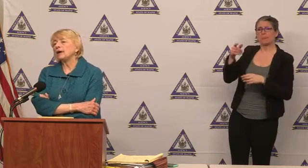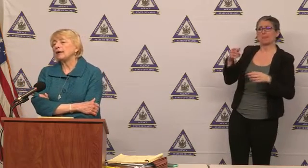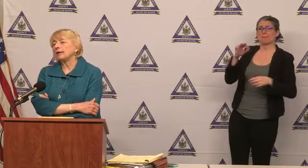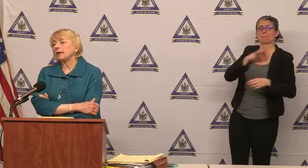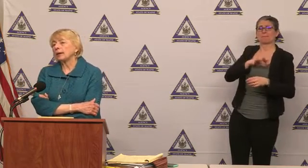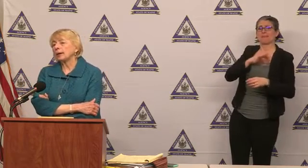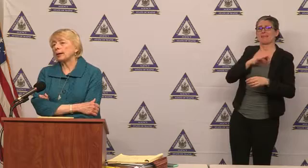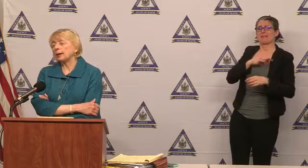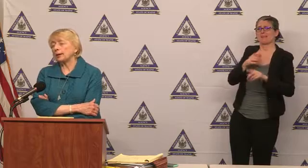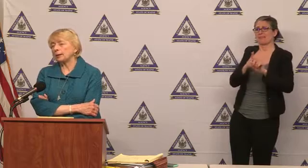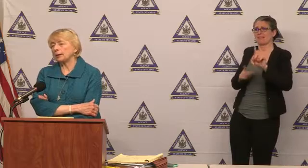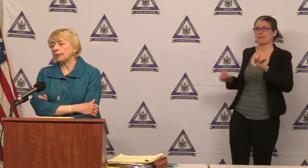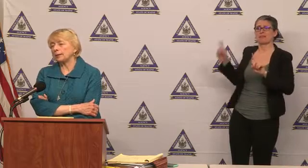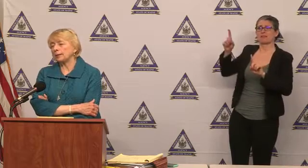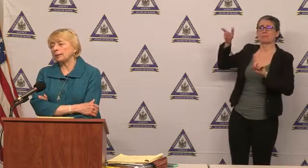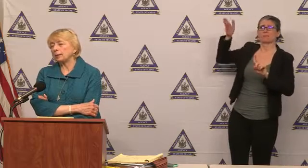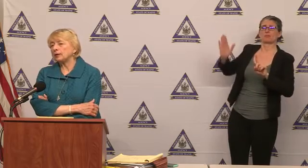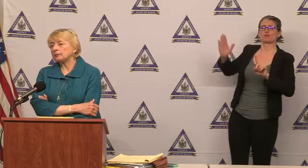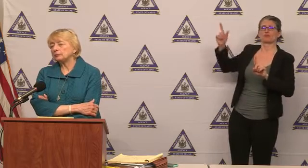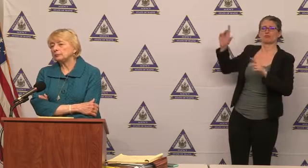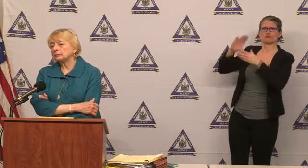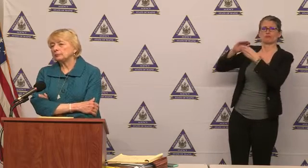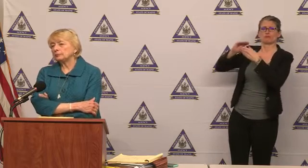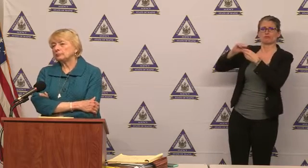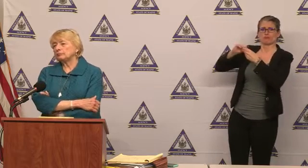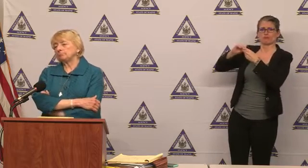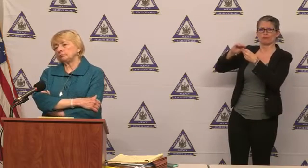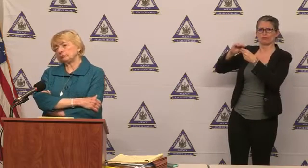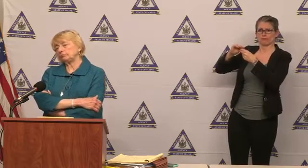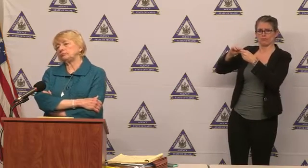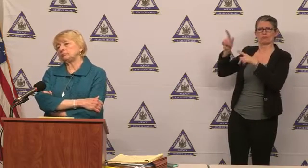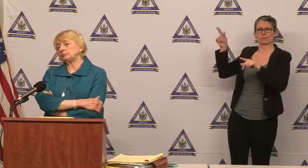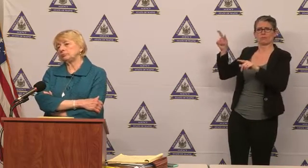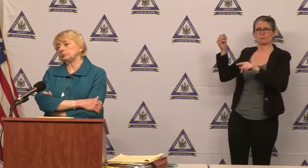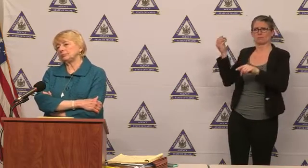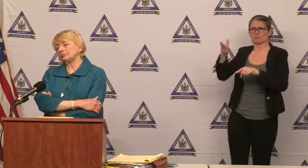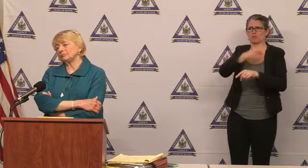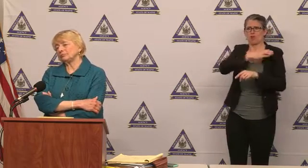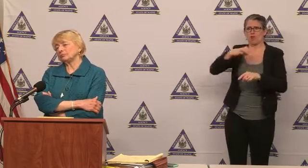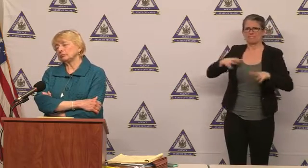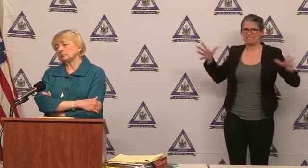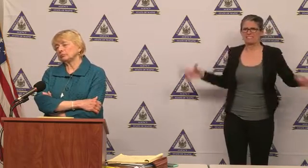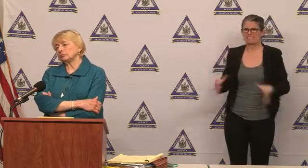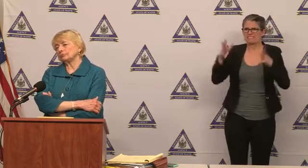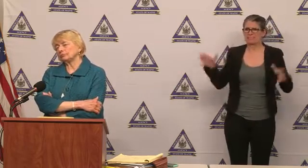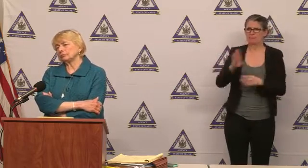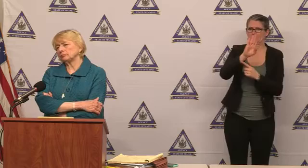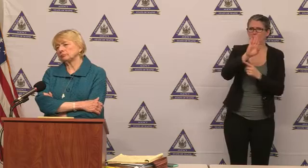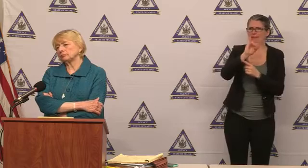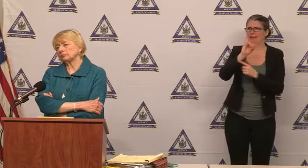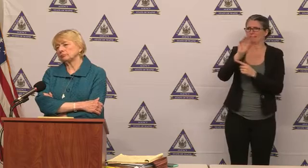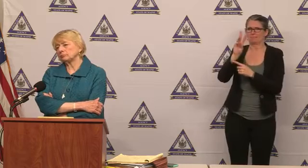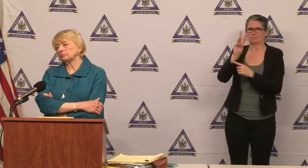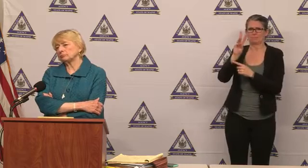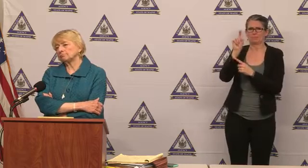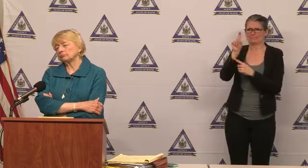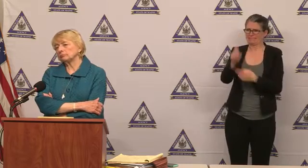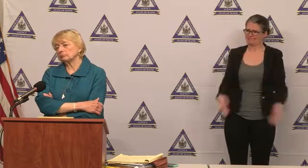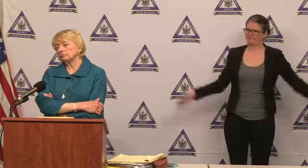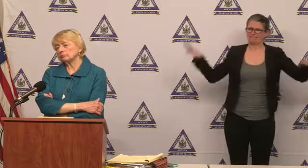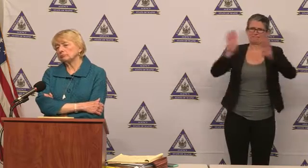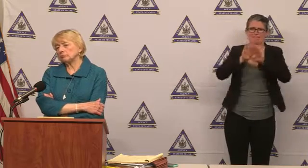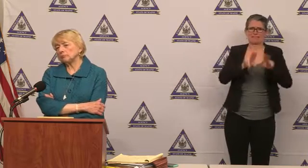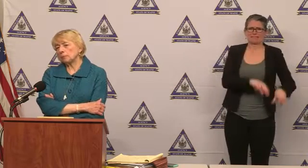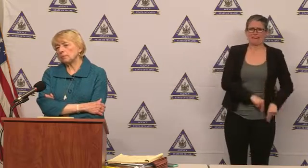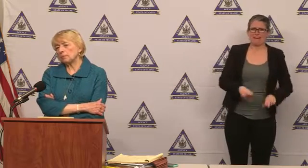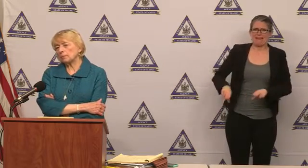congressional delegation, trying to push them harder to take action and push the Navy to allow the IW to